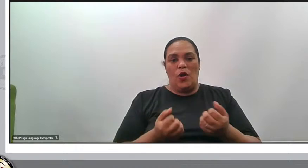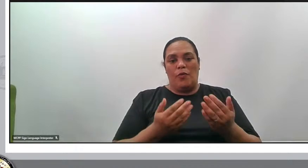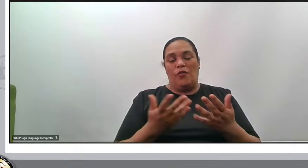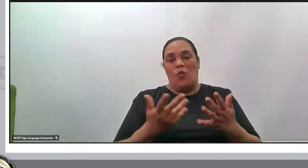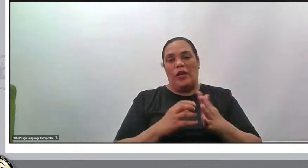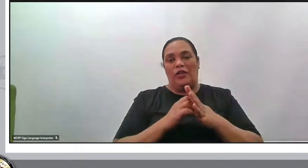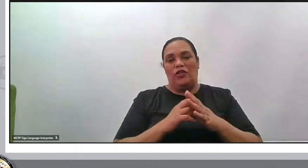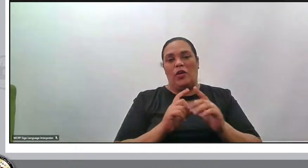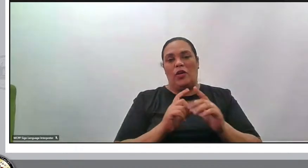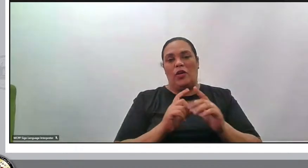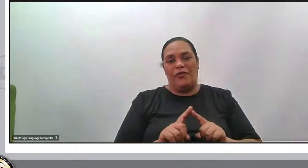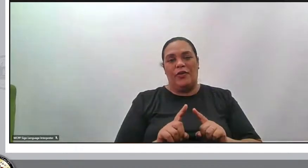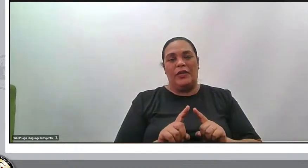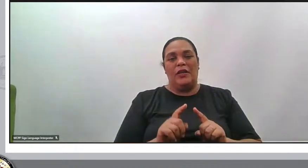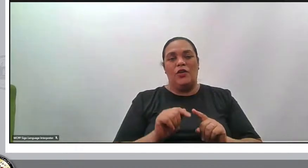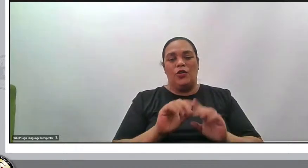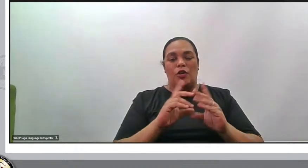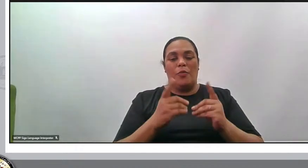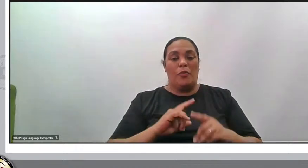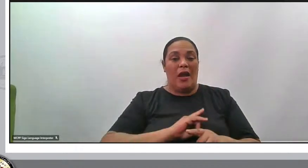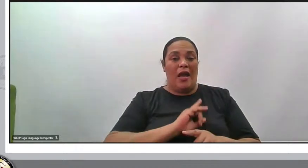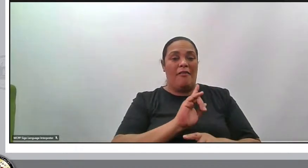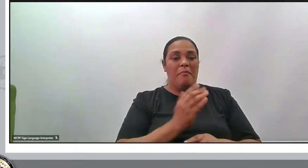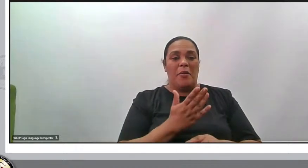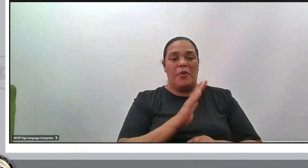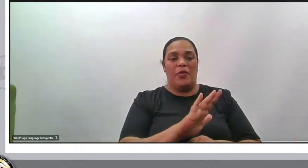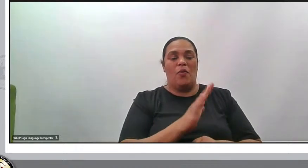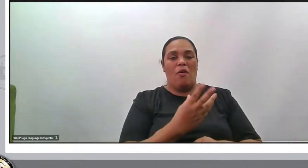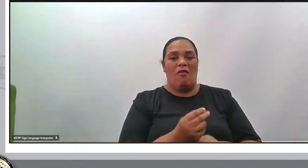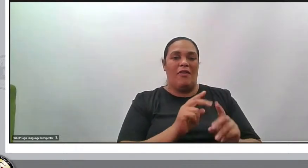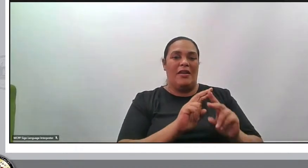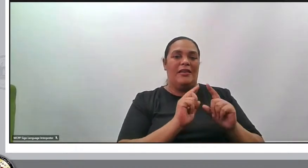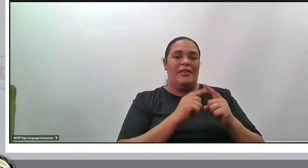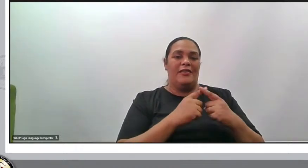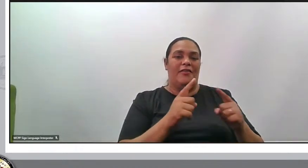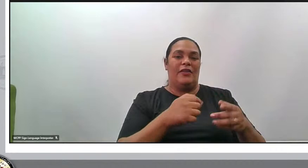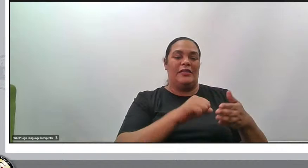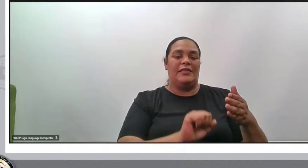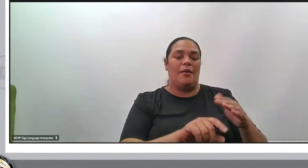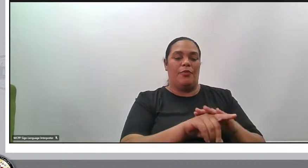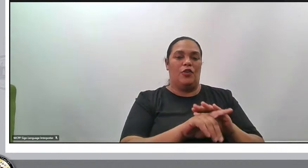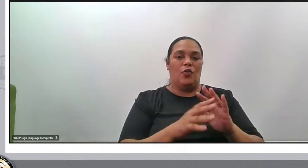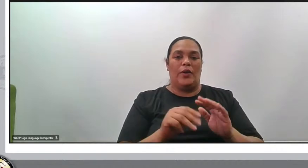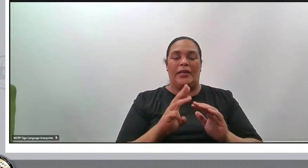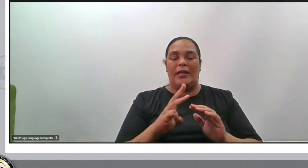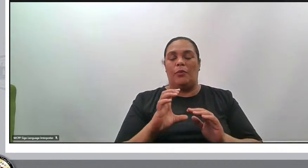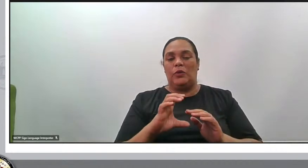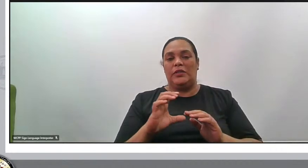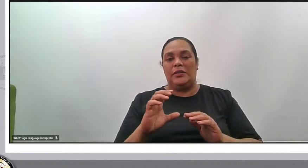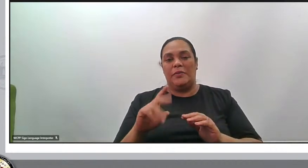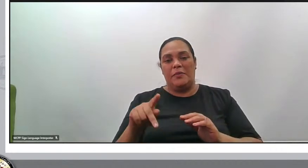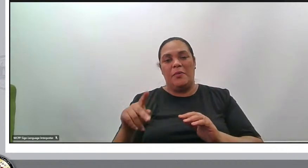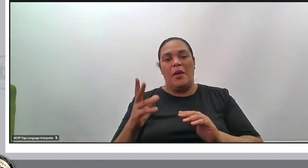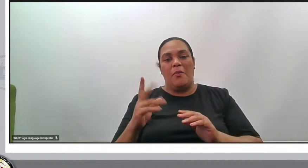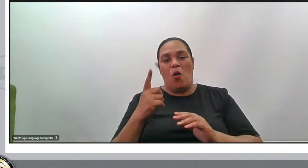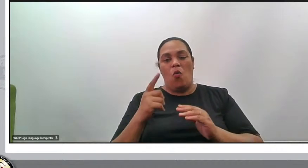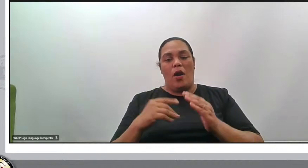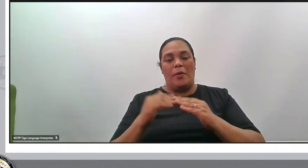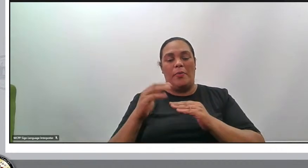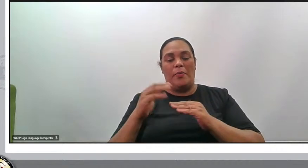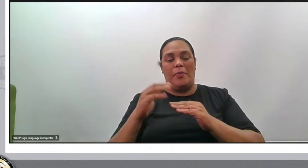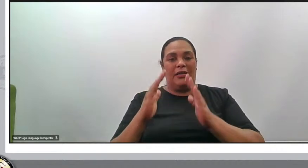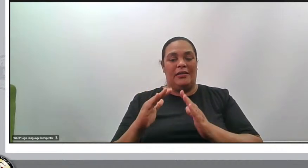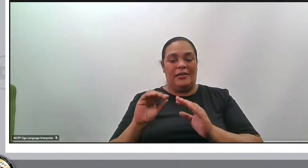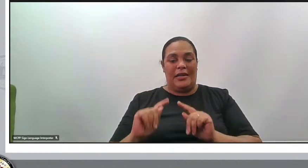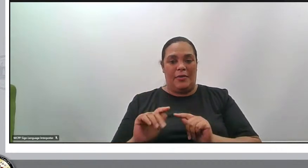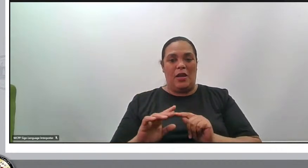example, the different other, for example, Department of Health might have different sub-districts specifically, whereas WCPP, we have one building house in Cape Town. So